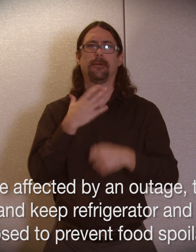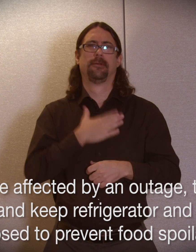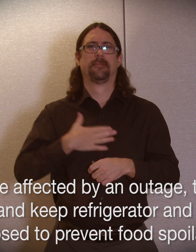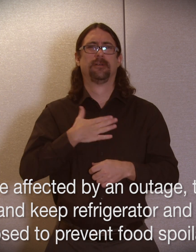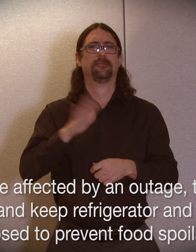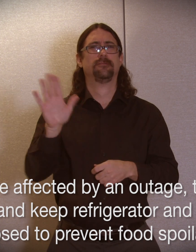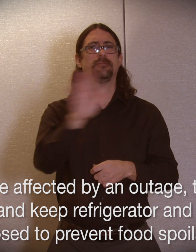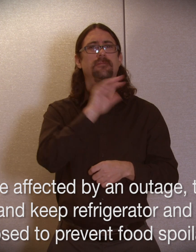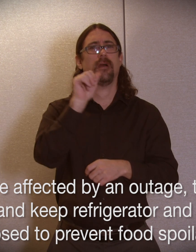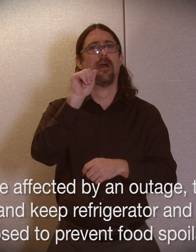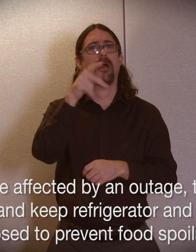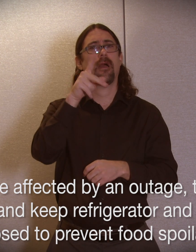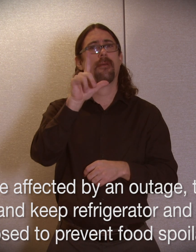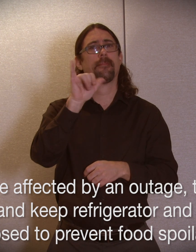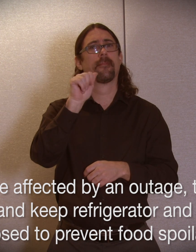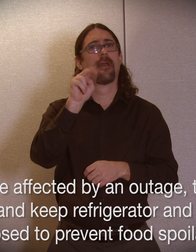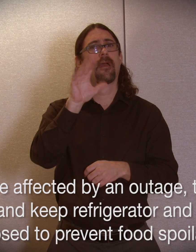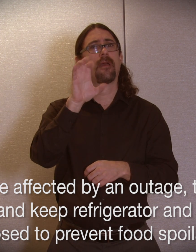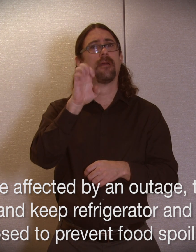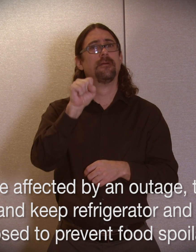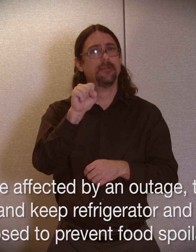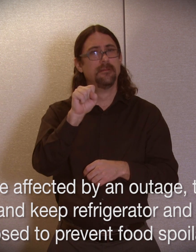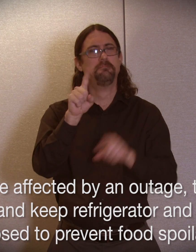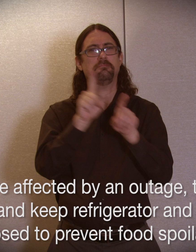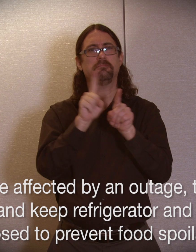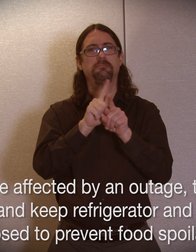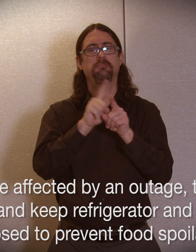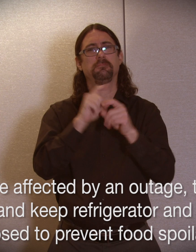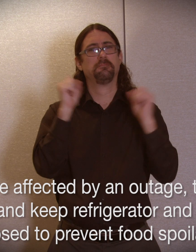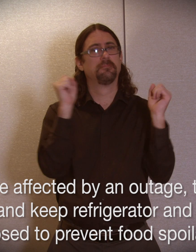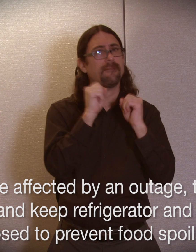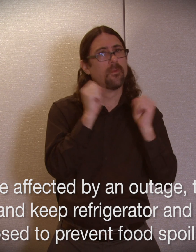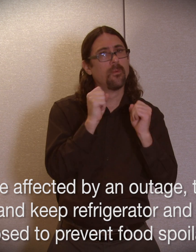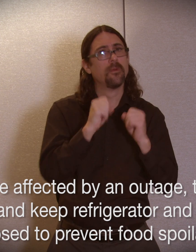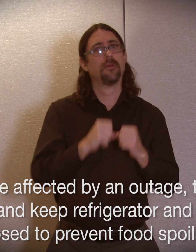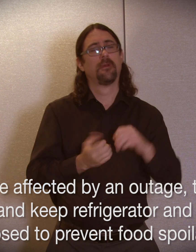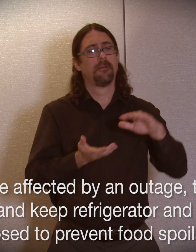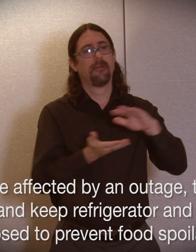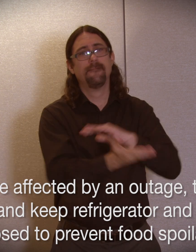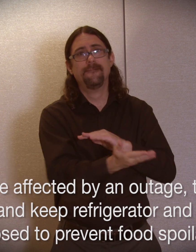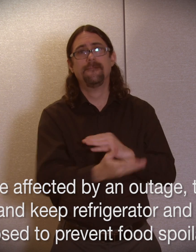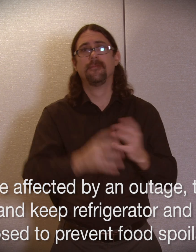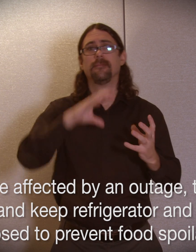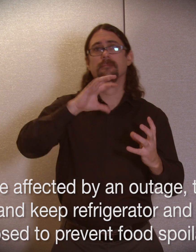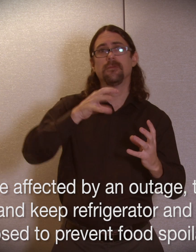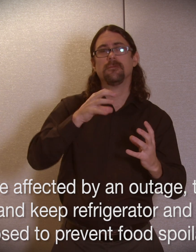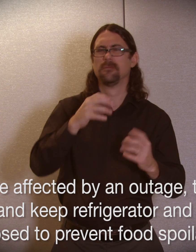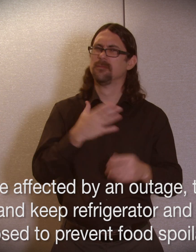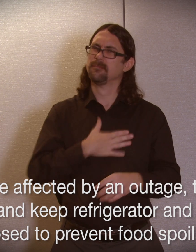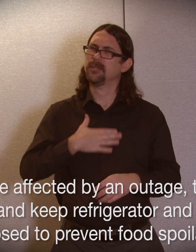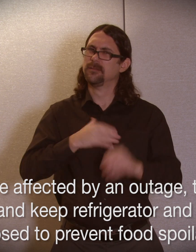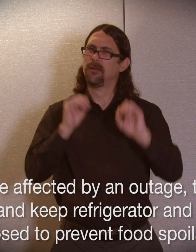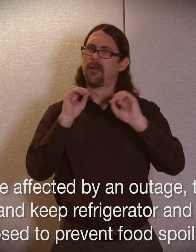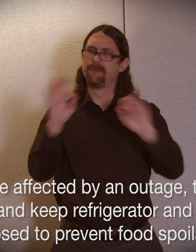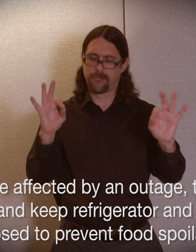If you are affected by an outage, turn off all appliances and keep refrigerator and freezer doors closed to prevent food spoilage.